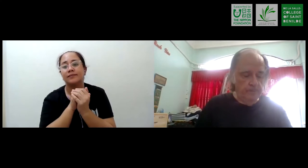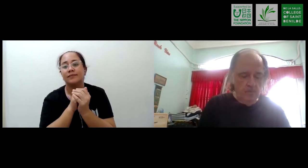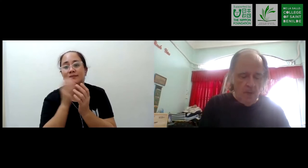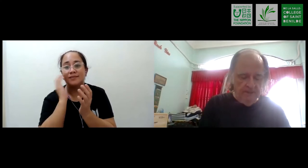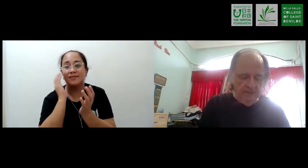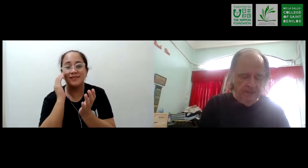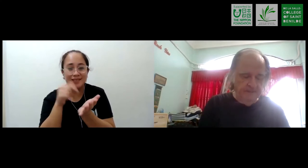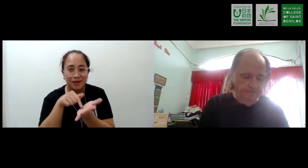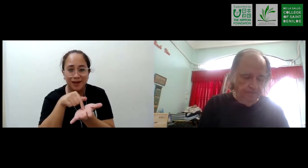Sorry.